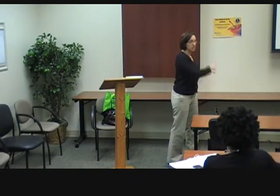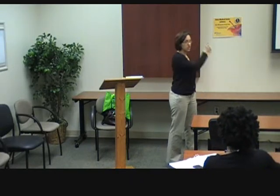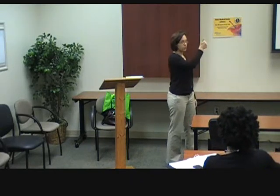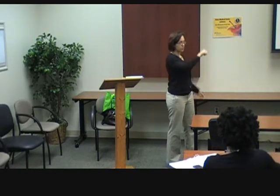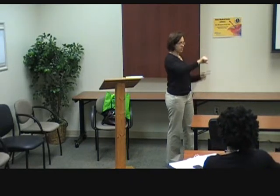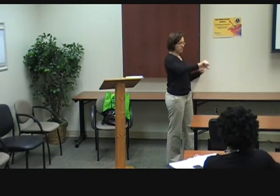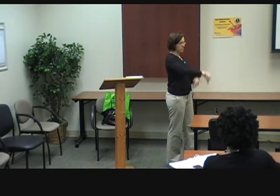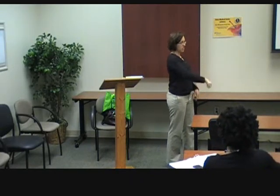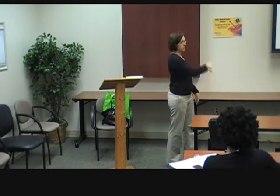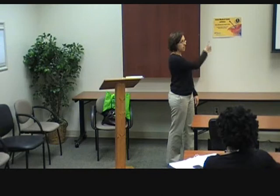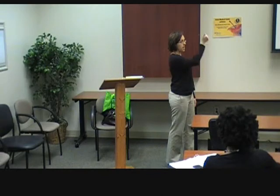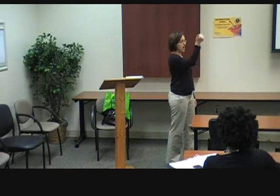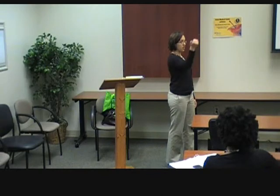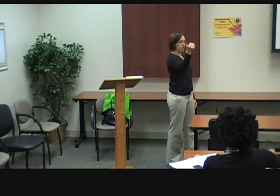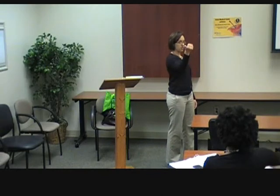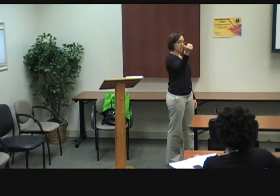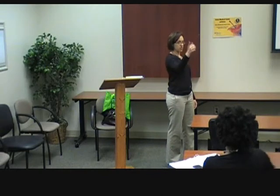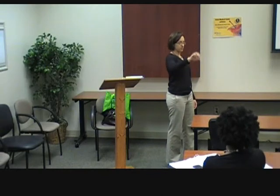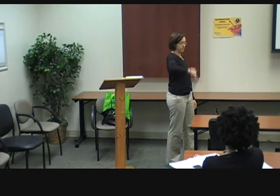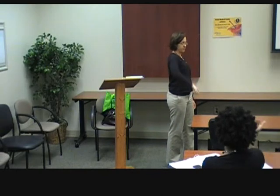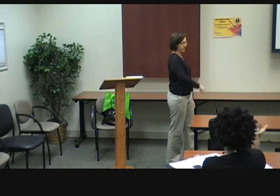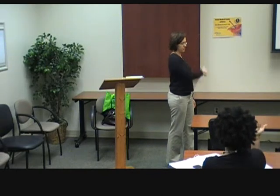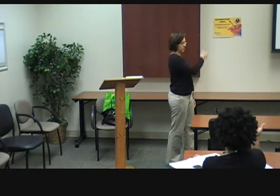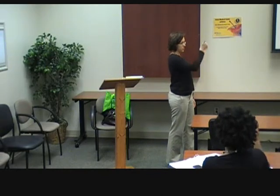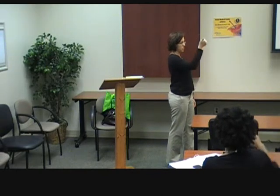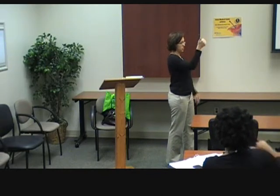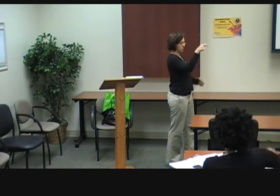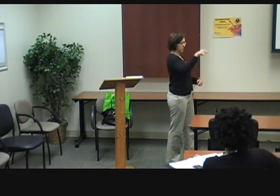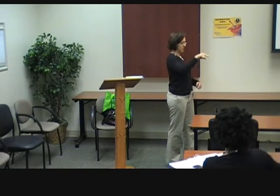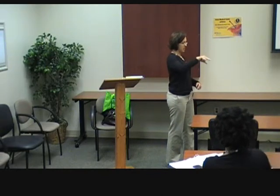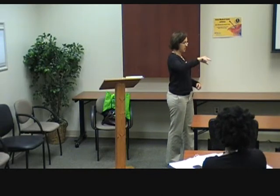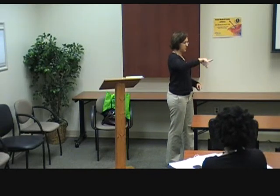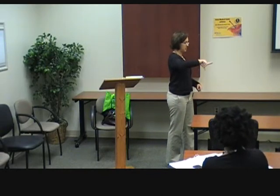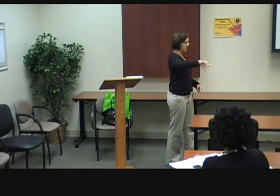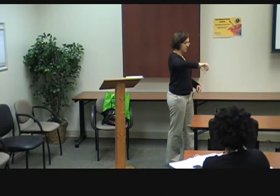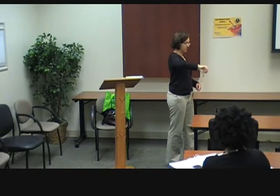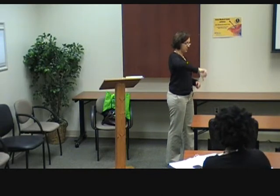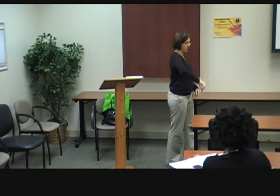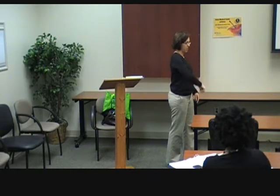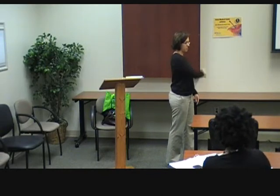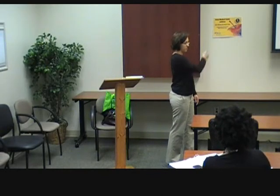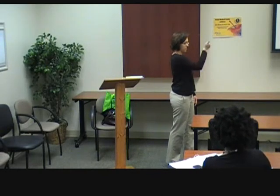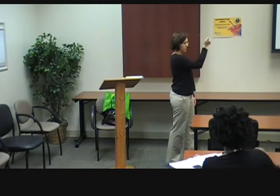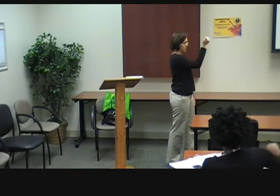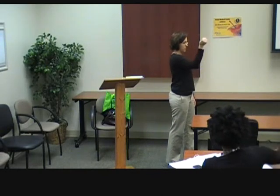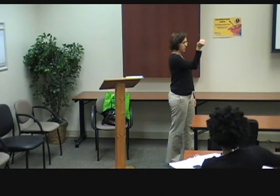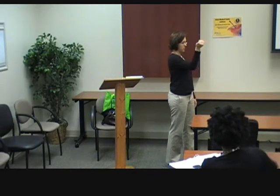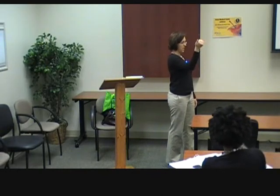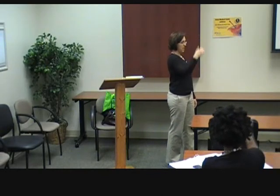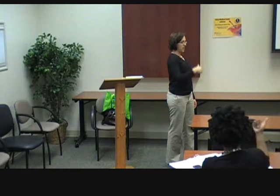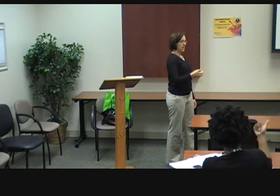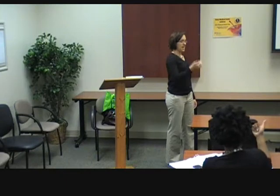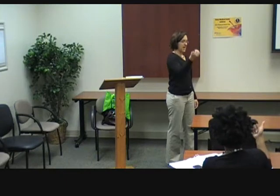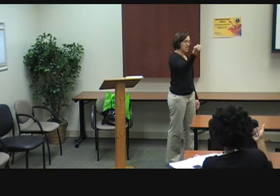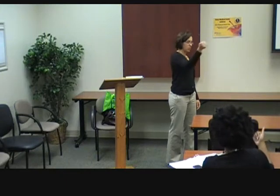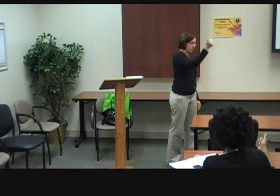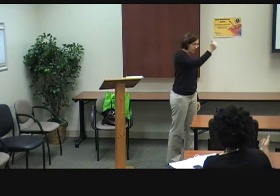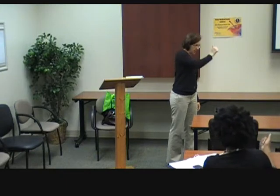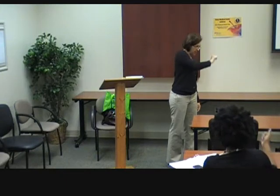Other would be thumb out, or like a C from the bottom, Yeah, okay, and any would be